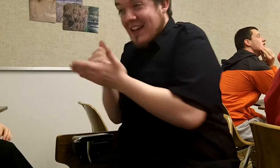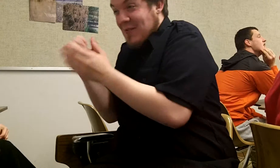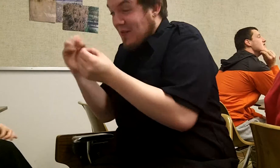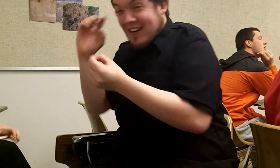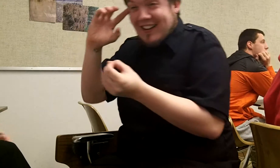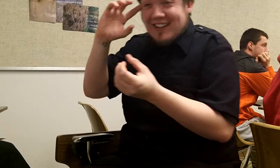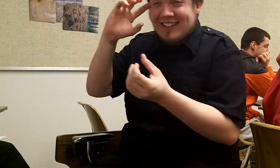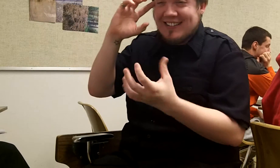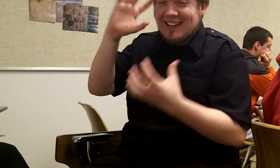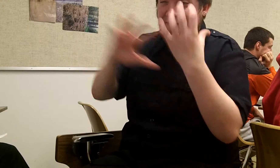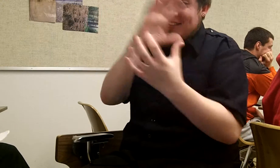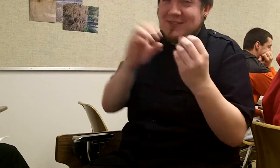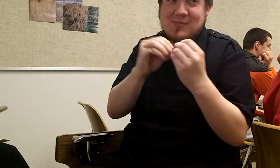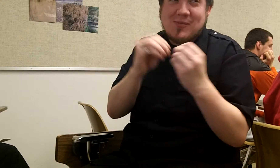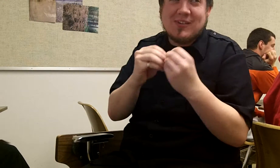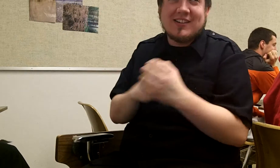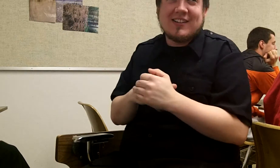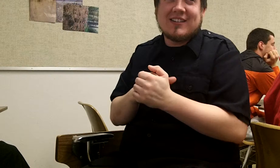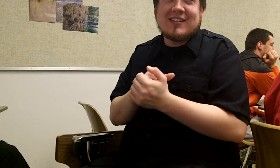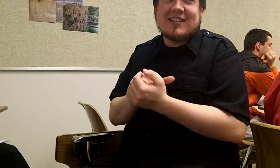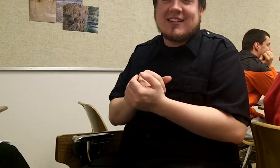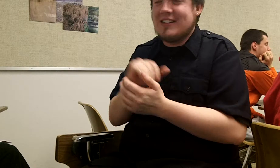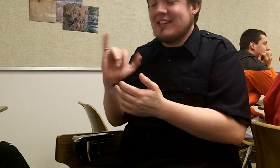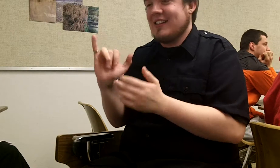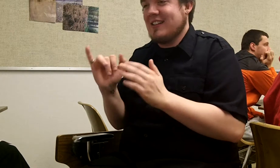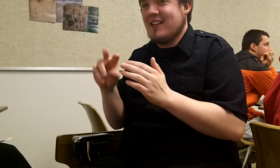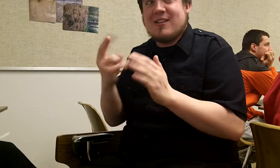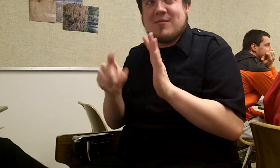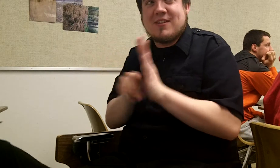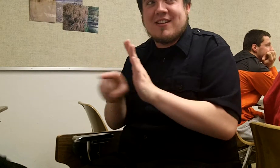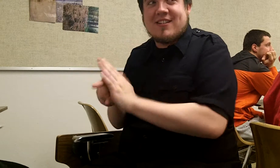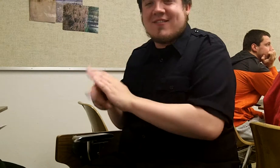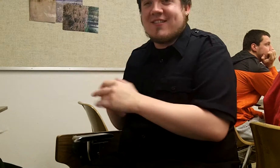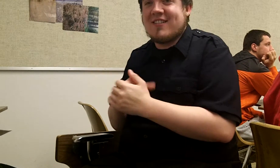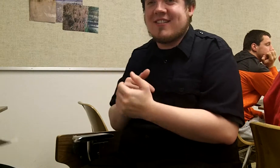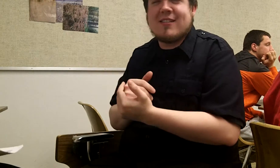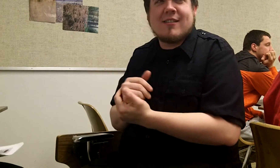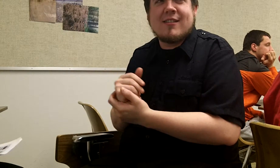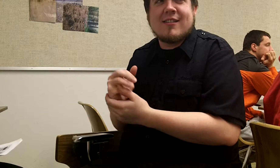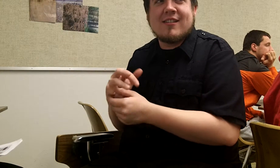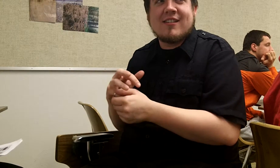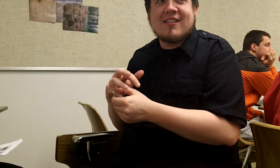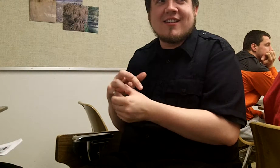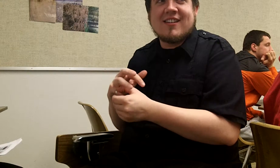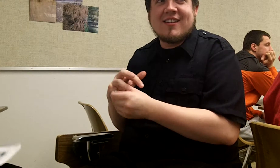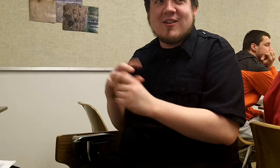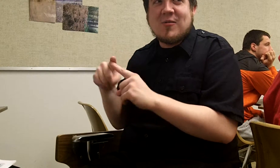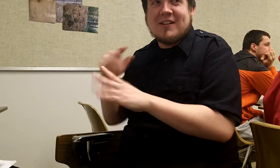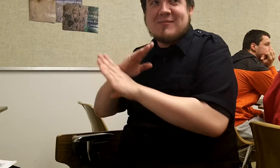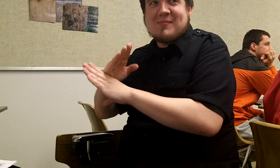negative here, which ends up being a positive in terms of the signal. When it's blocked, are you getting when it's flying? Or is